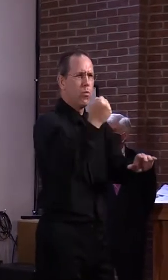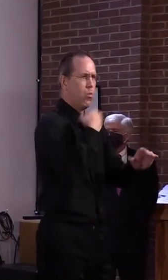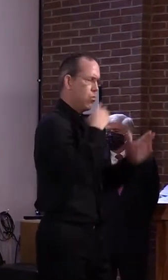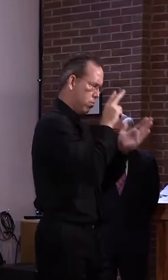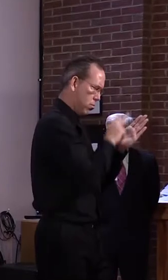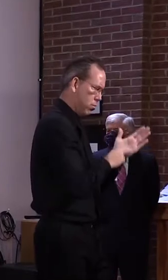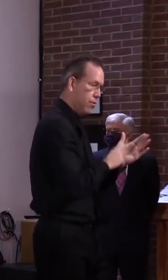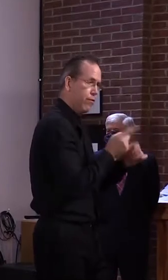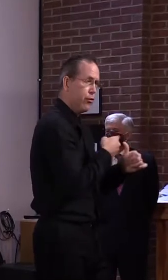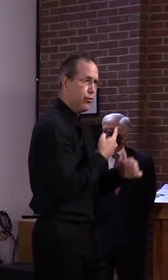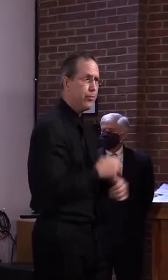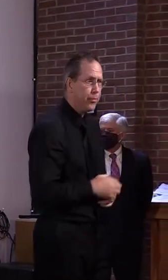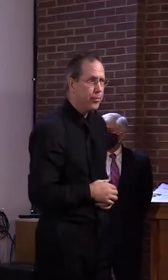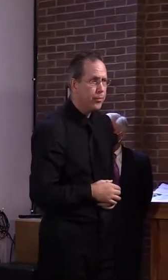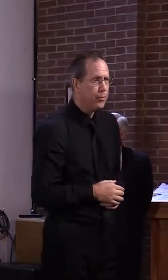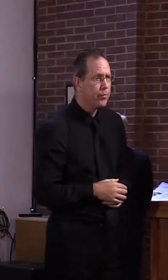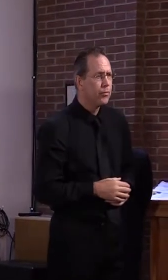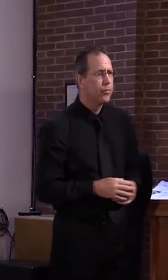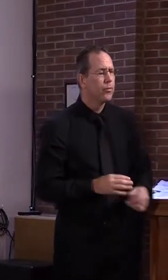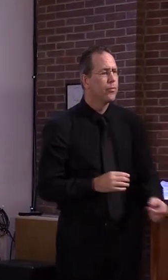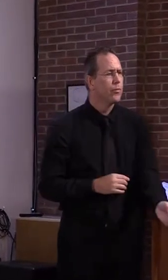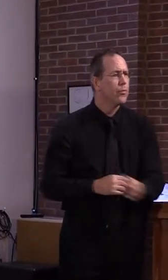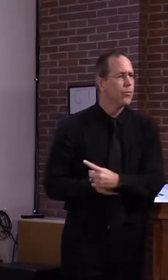probably to opiates.